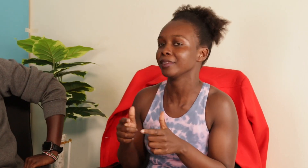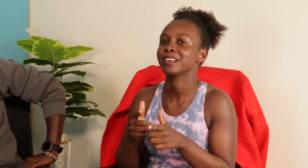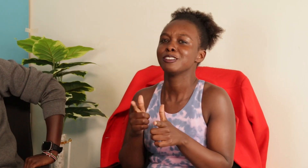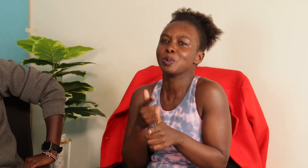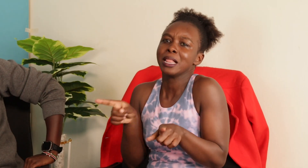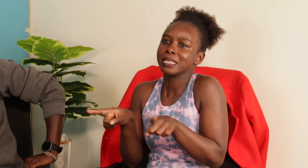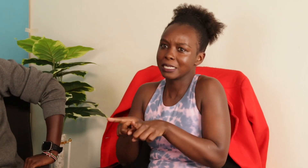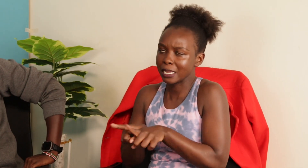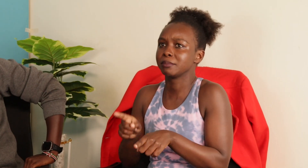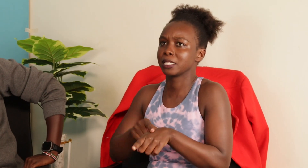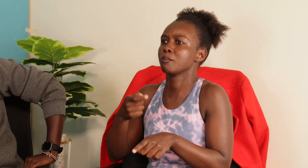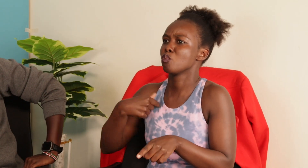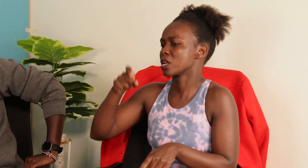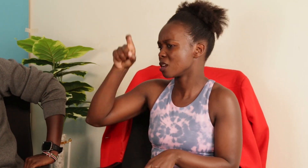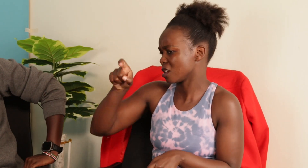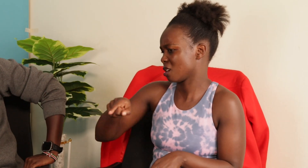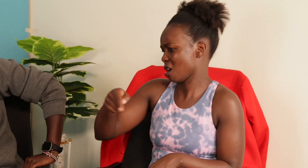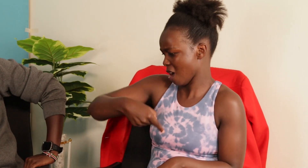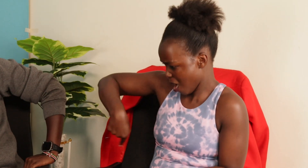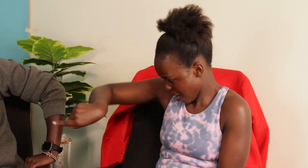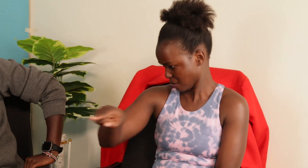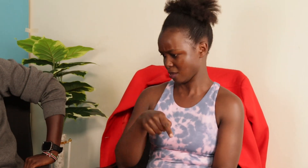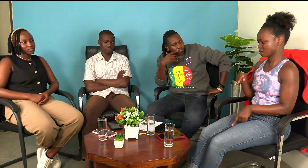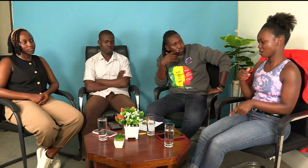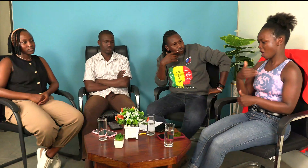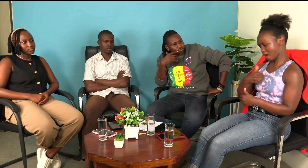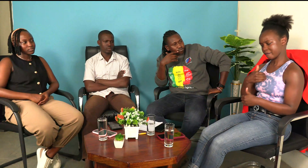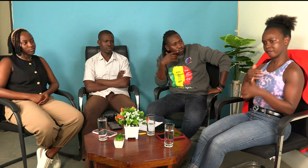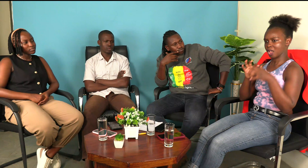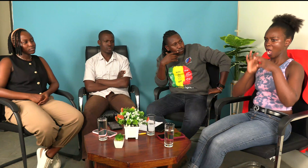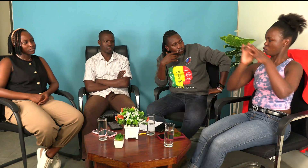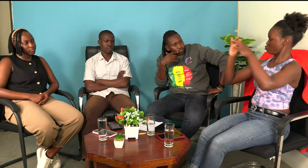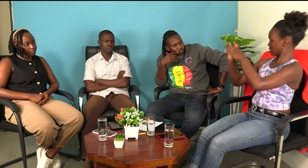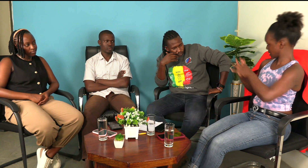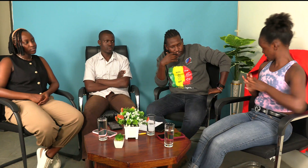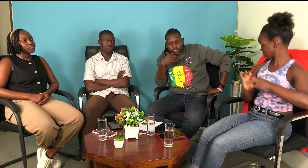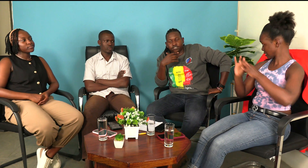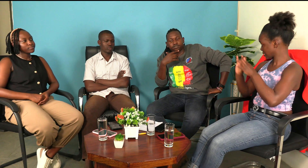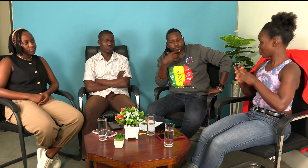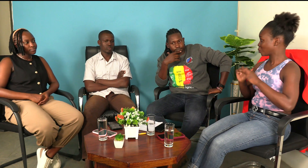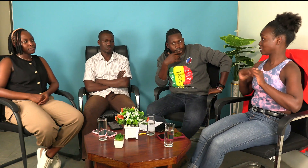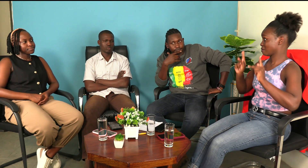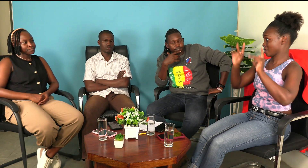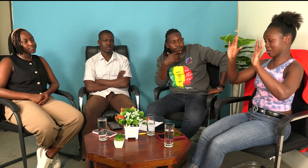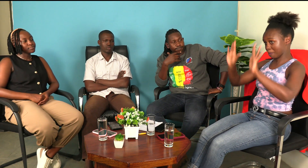let's create awareness, and also we need within ourselves, we need to be